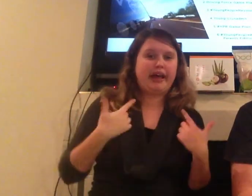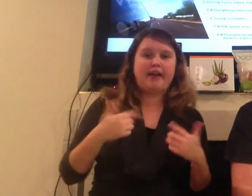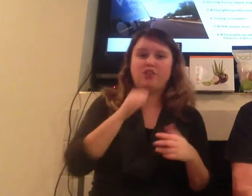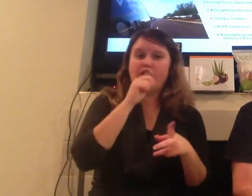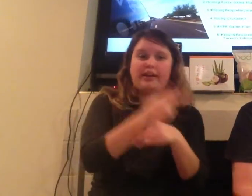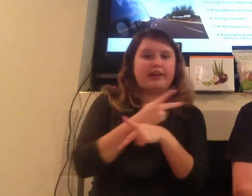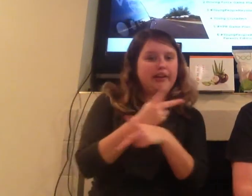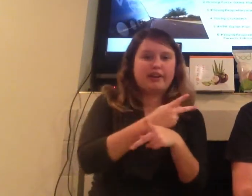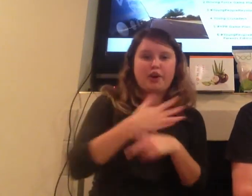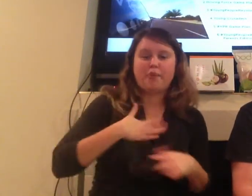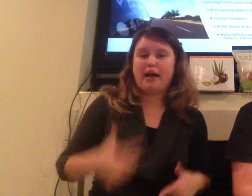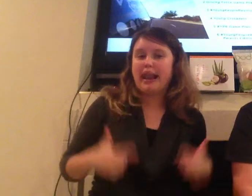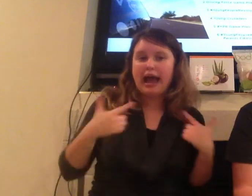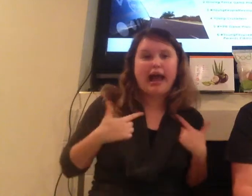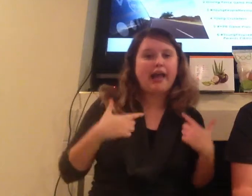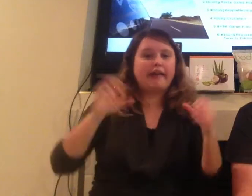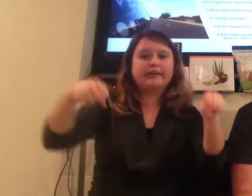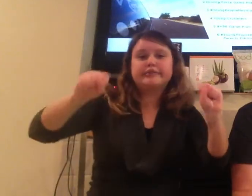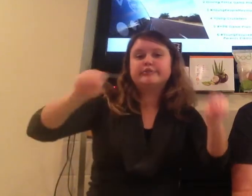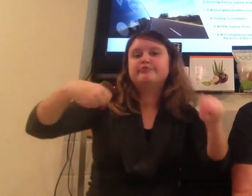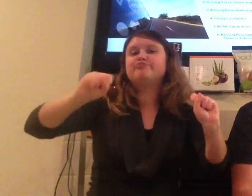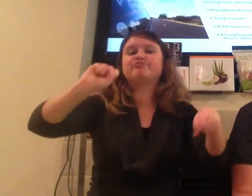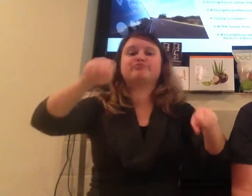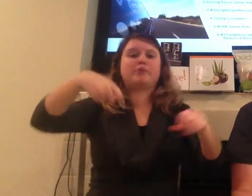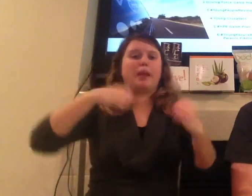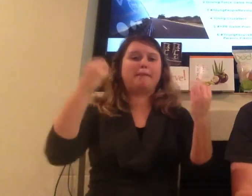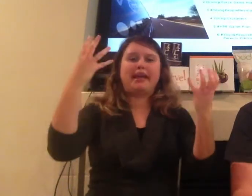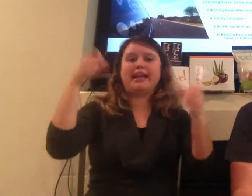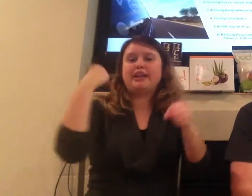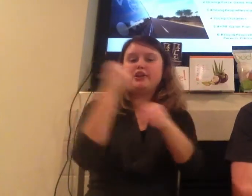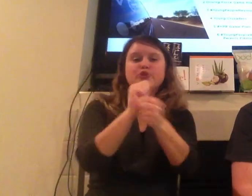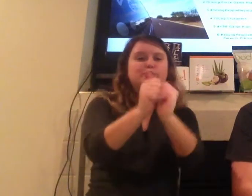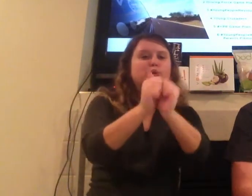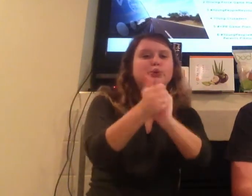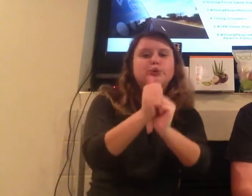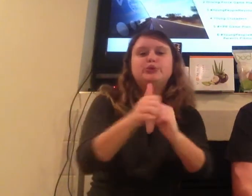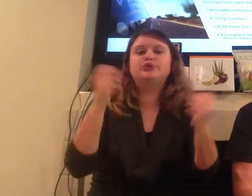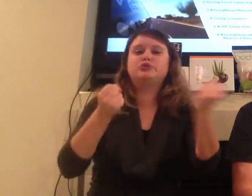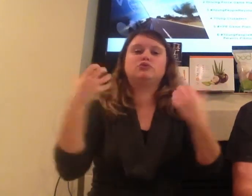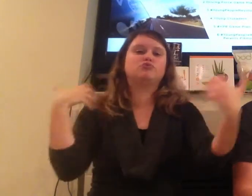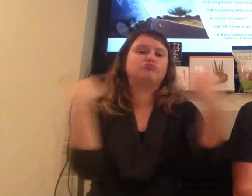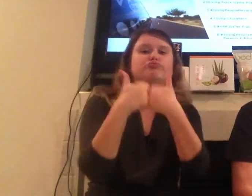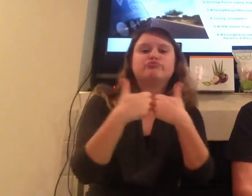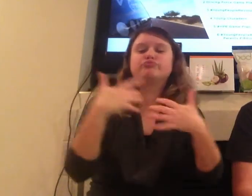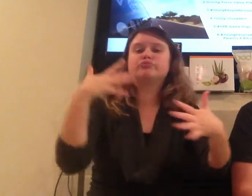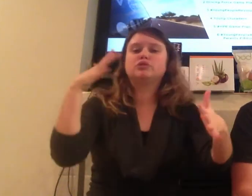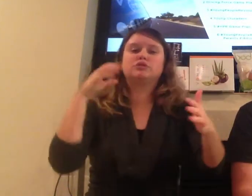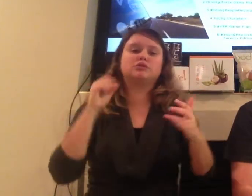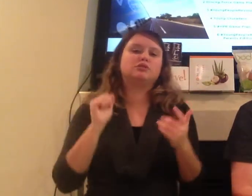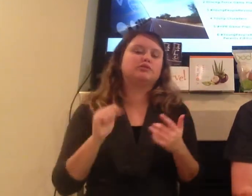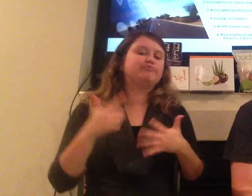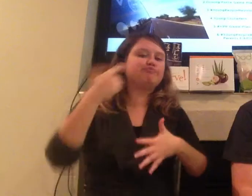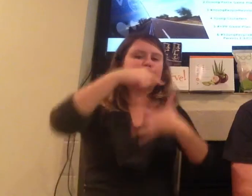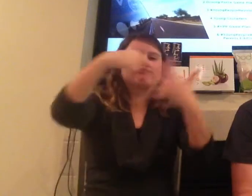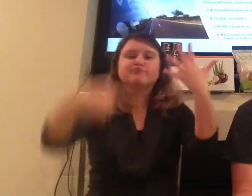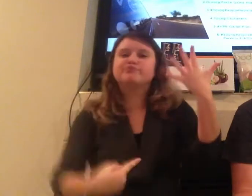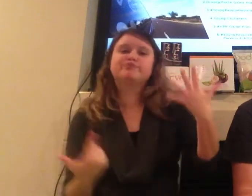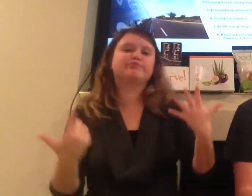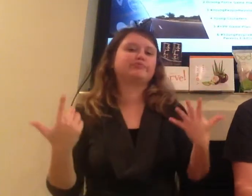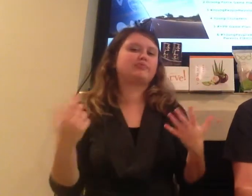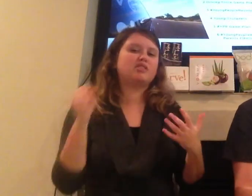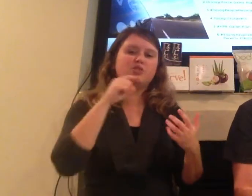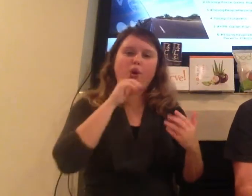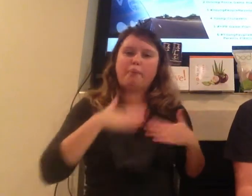of my body, motocross, years of sports, car wrecks. So